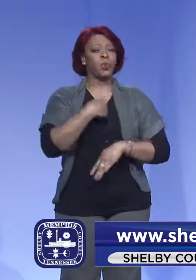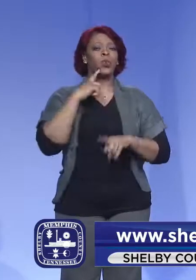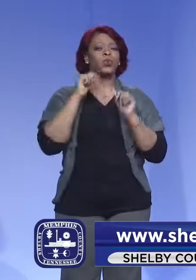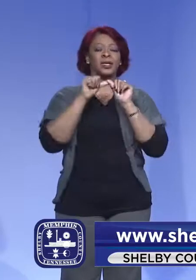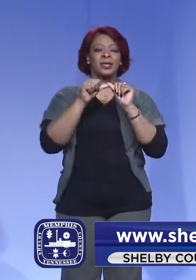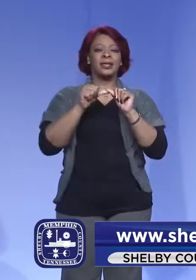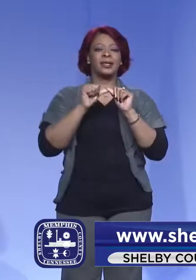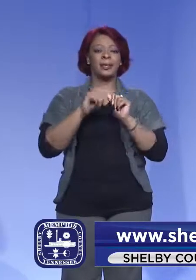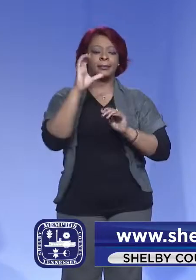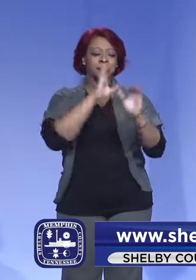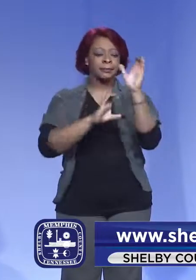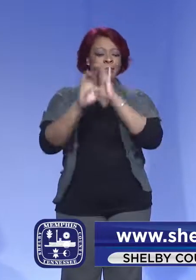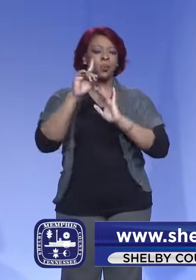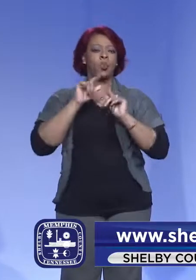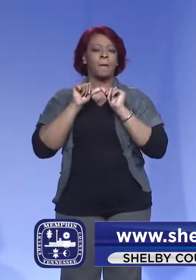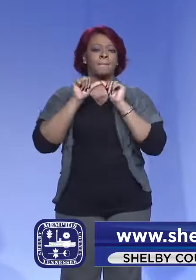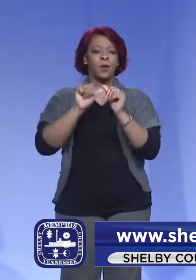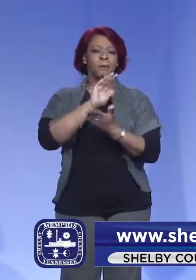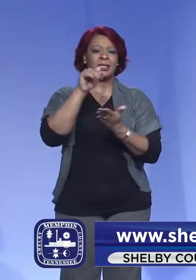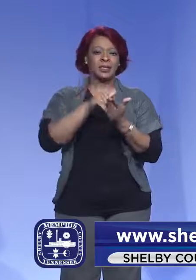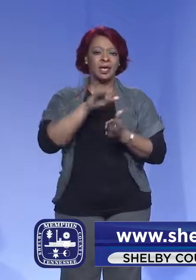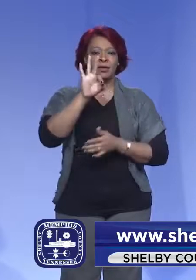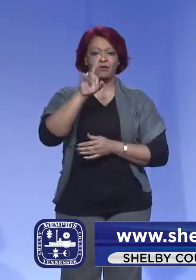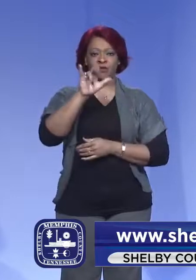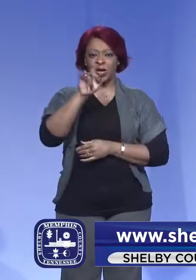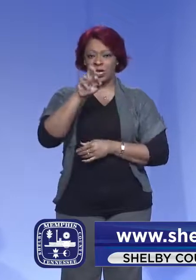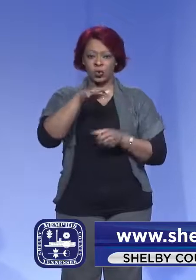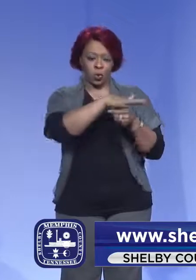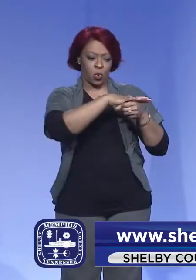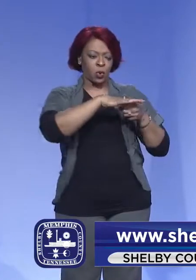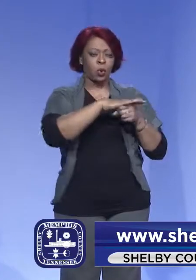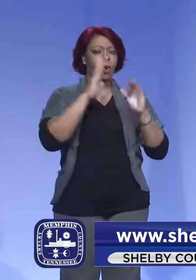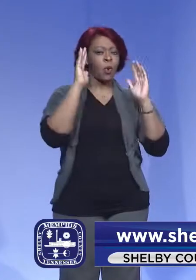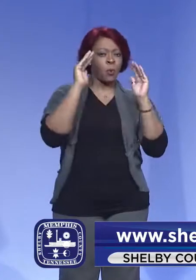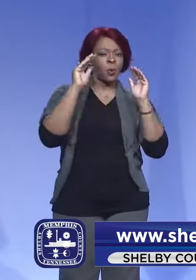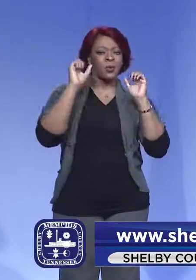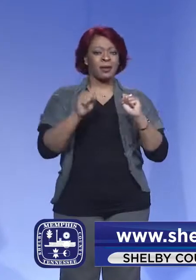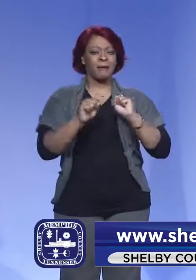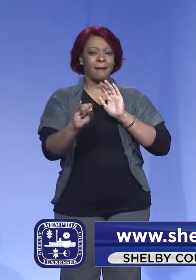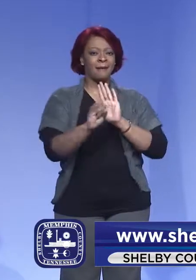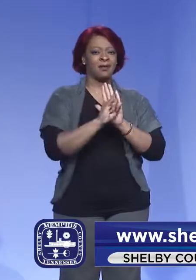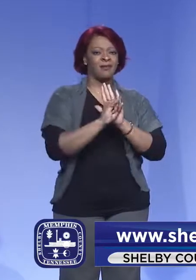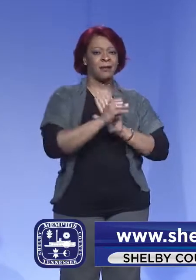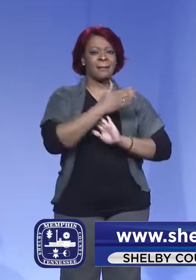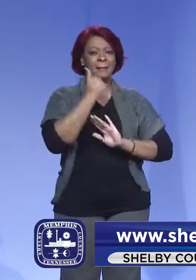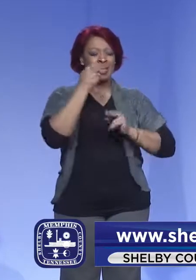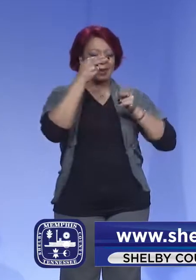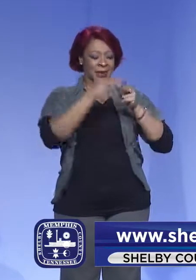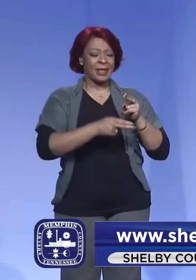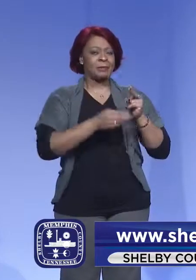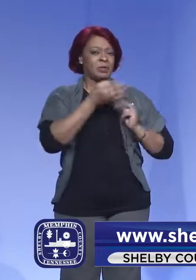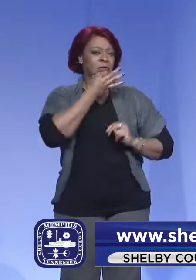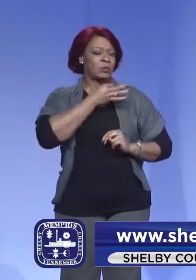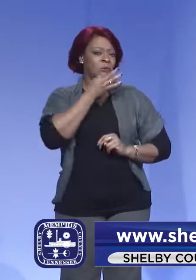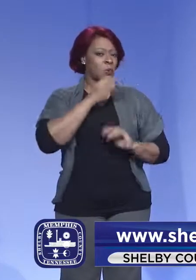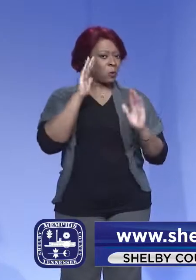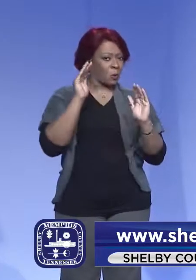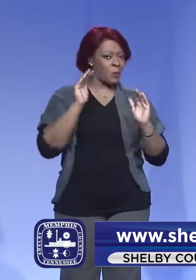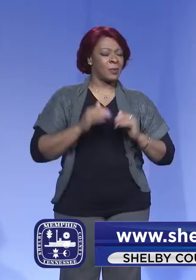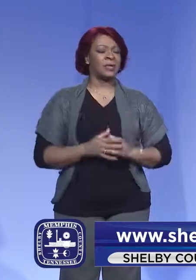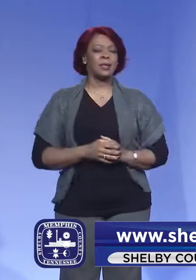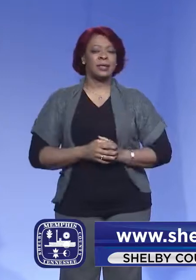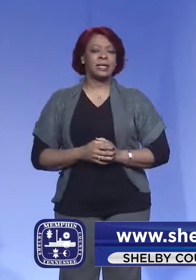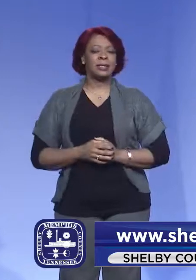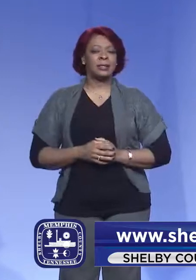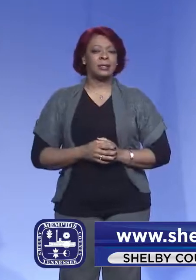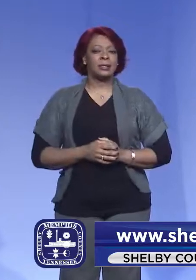to scout a permanent site in the Fraser area in our hopes that we can identify and name that site relatively soon.